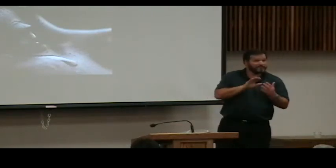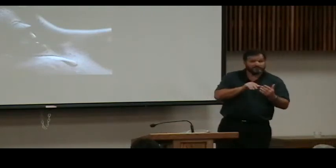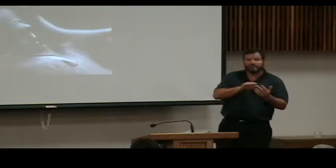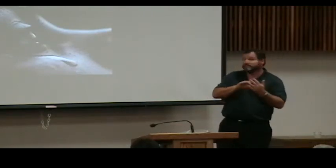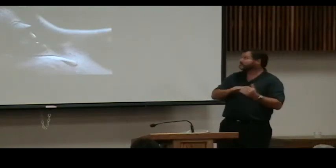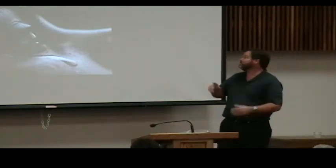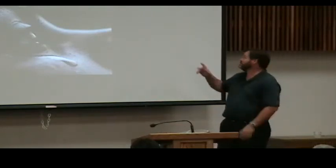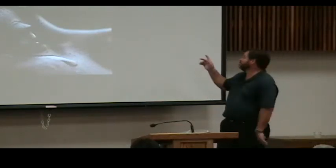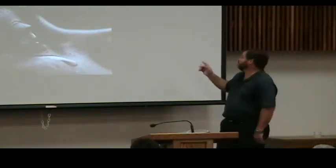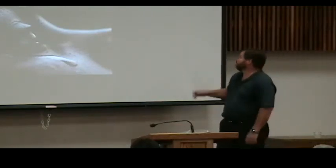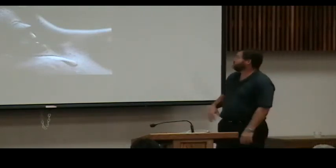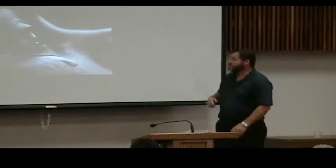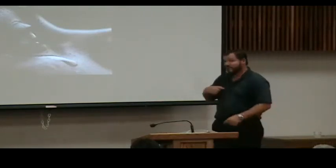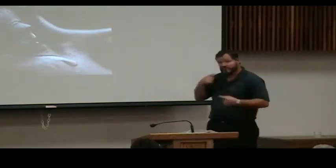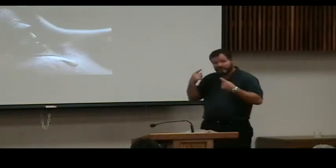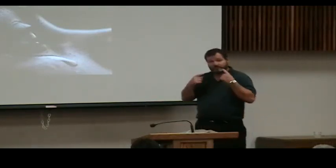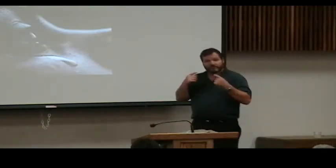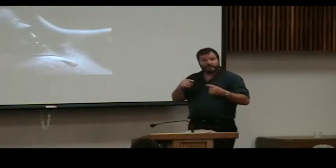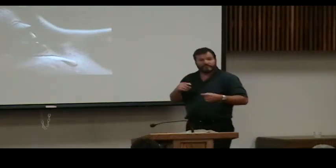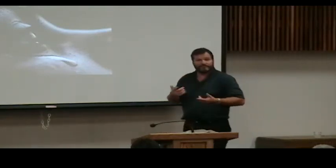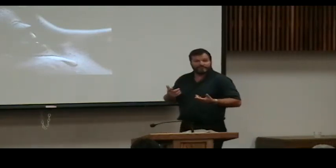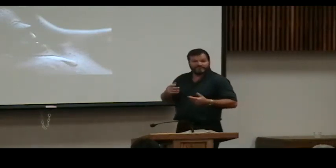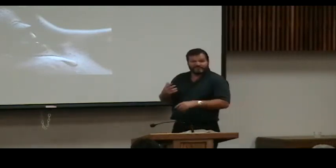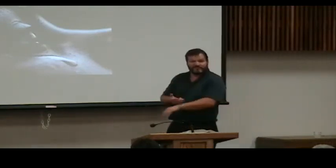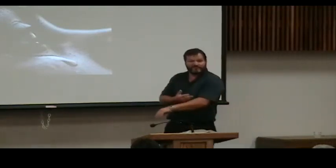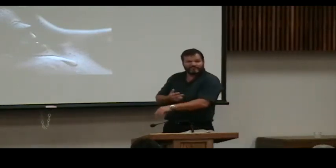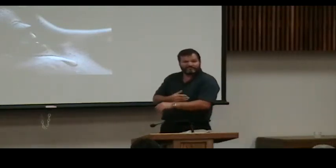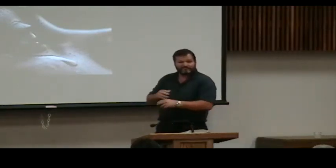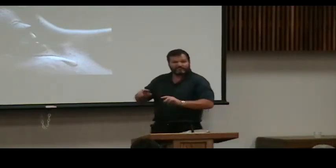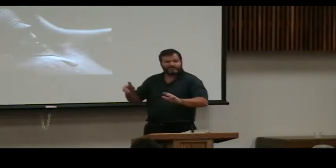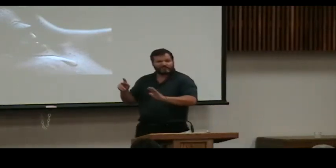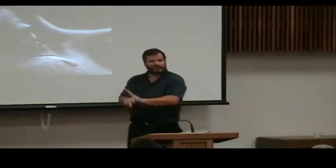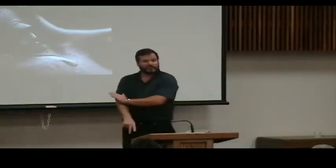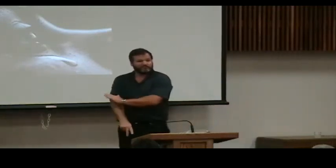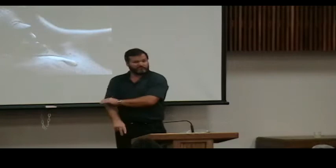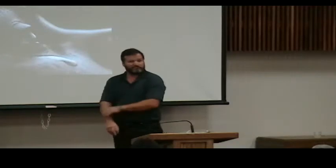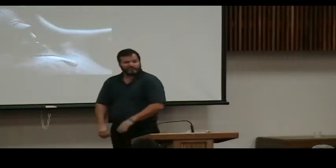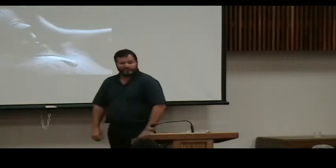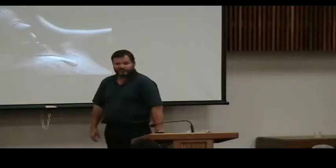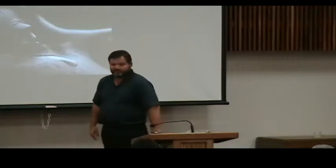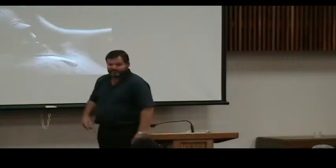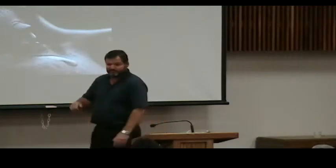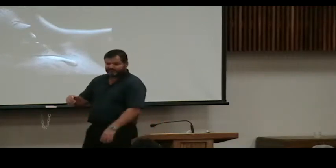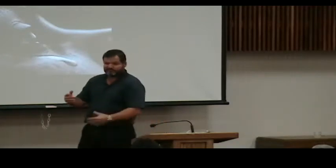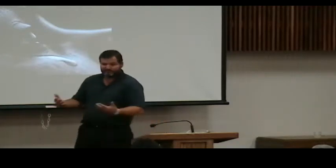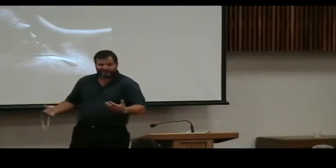We face everything. We are considered as sheep led to the slaughter.